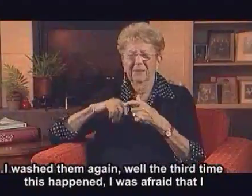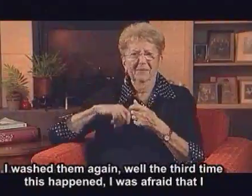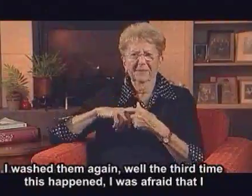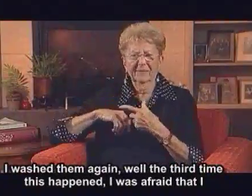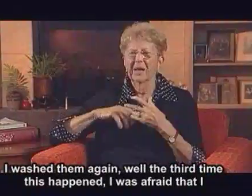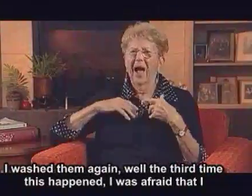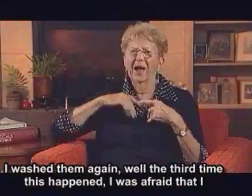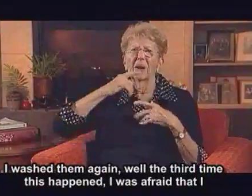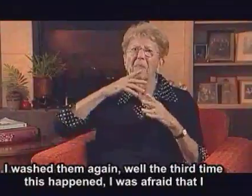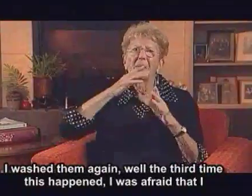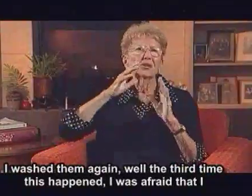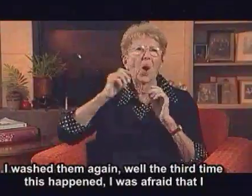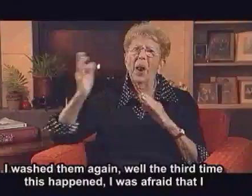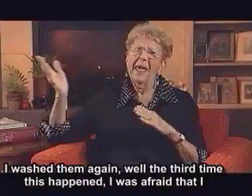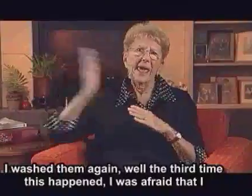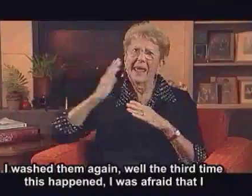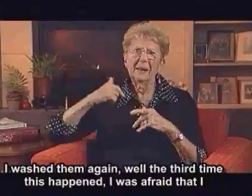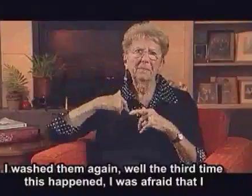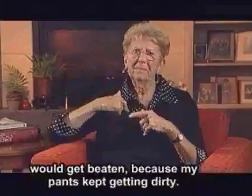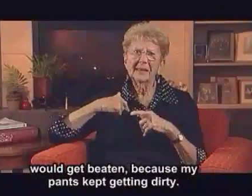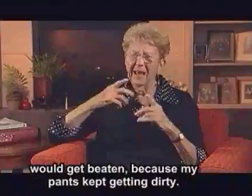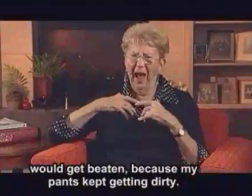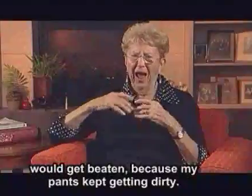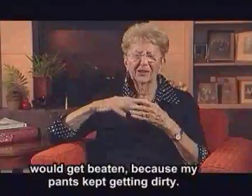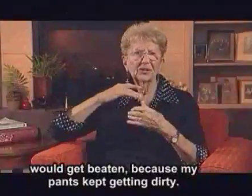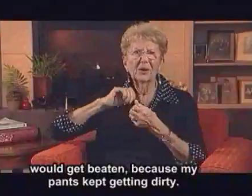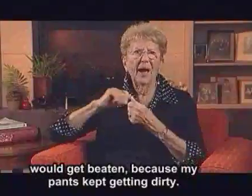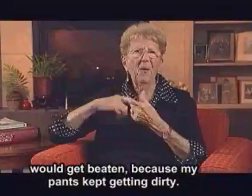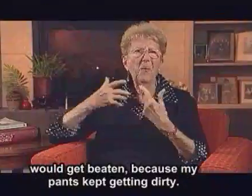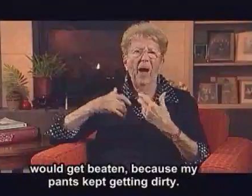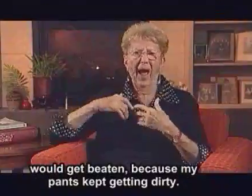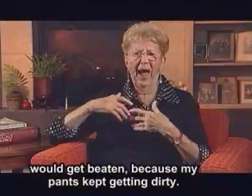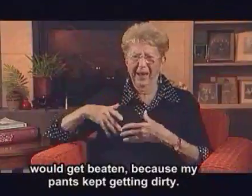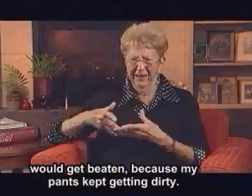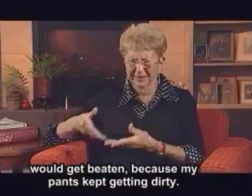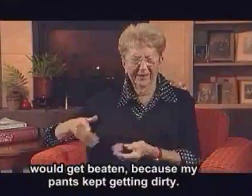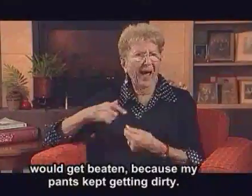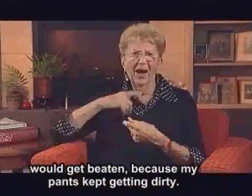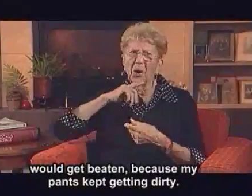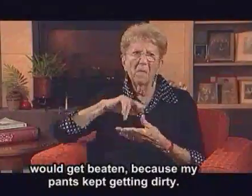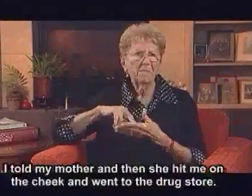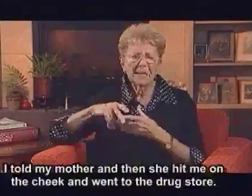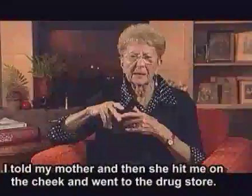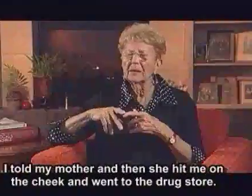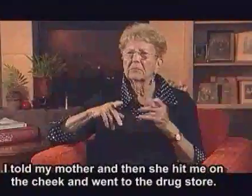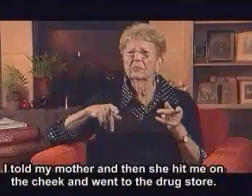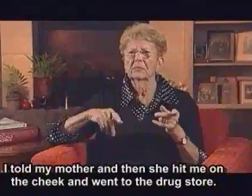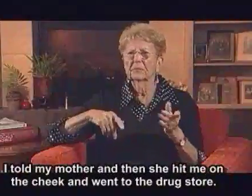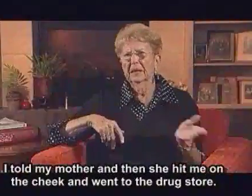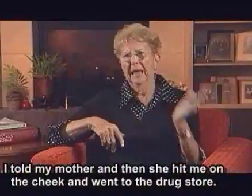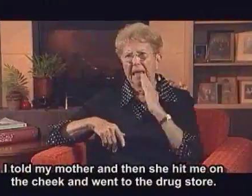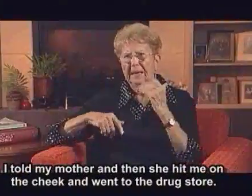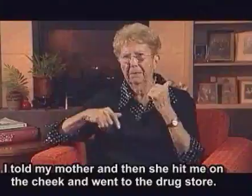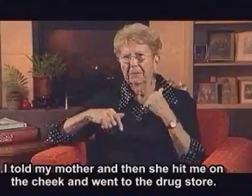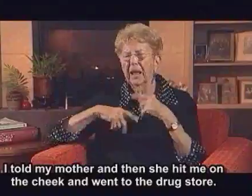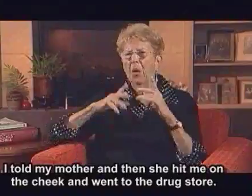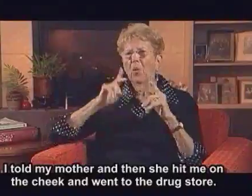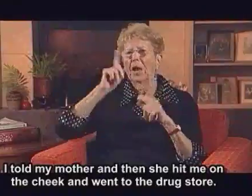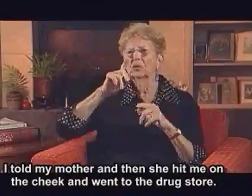third time this happened, I was afraid that I would get beaten because my pants kept getting dirty. I told my mother, and